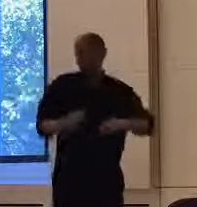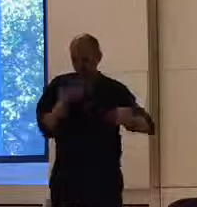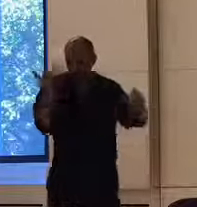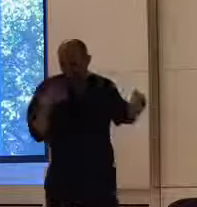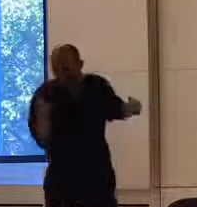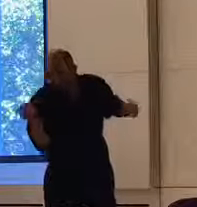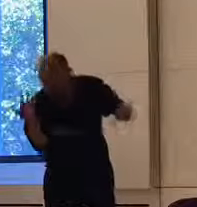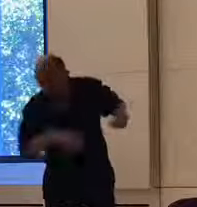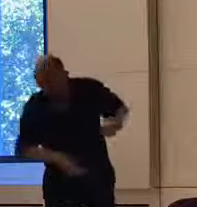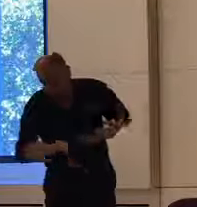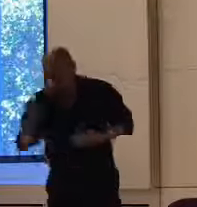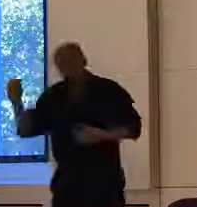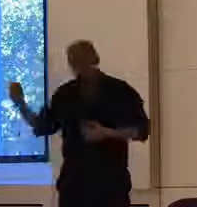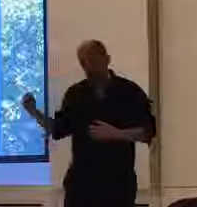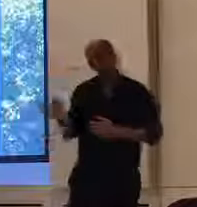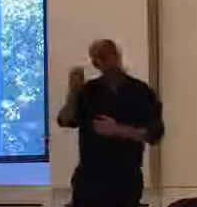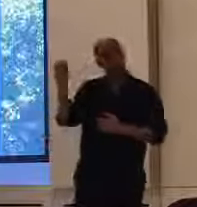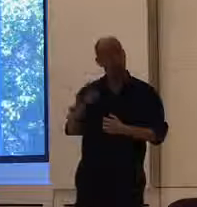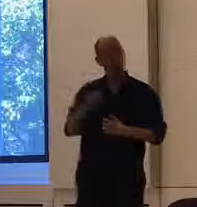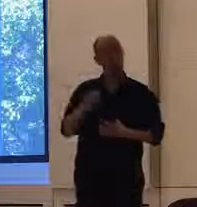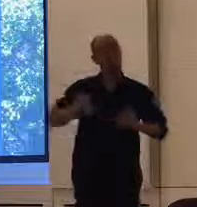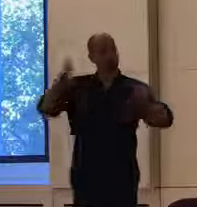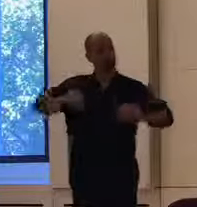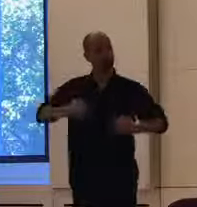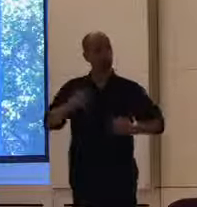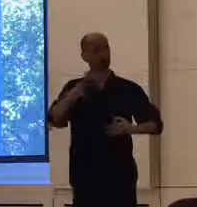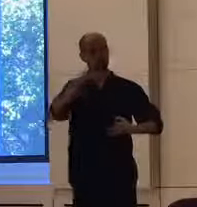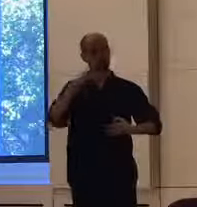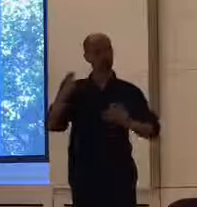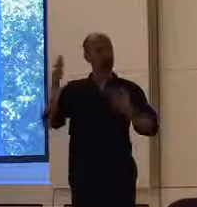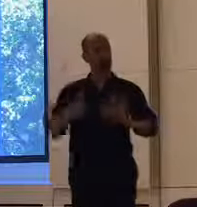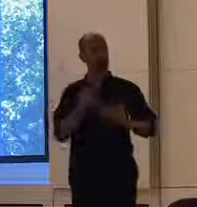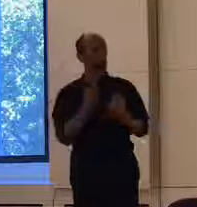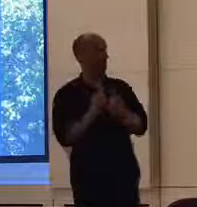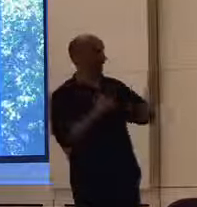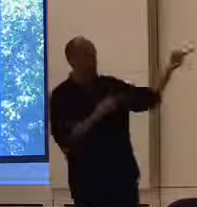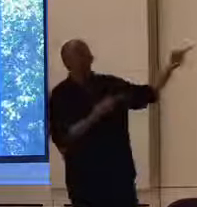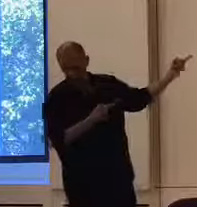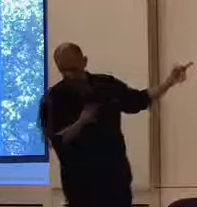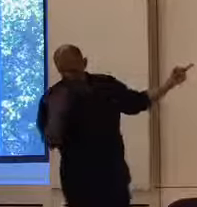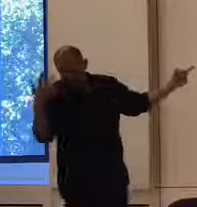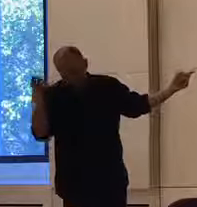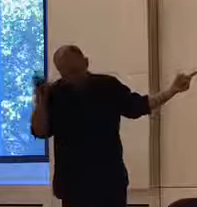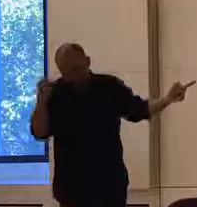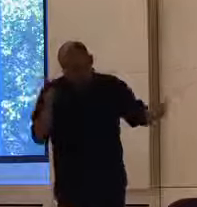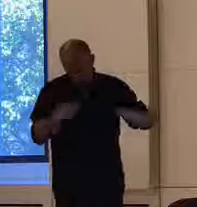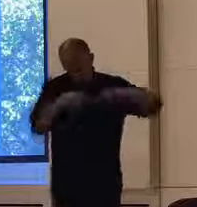it's just my research. But, so from Europe, there's a few